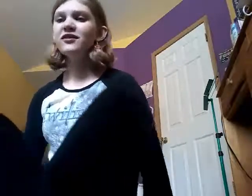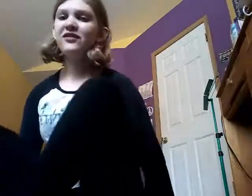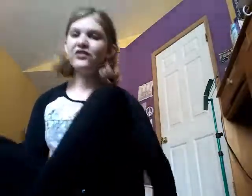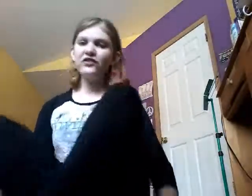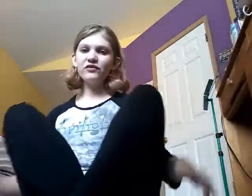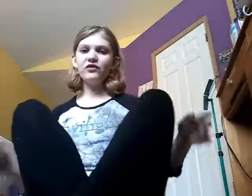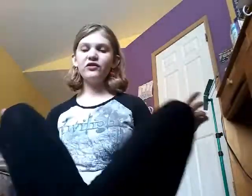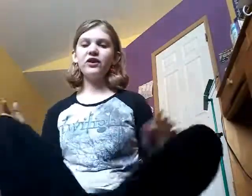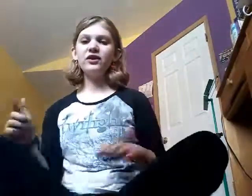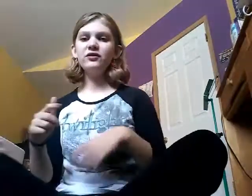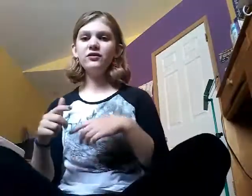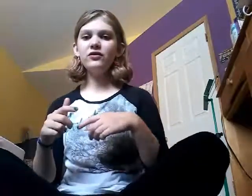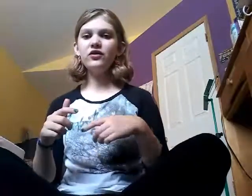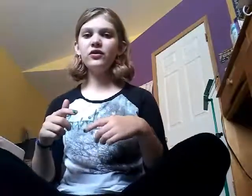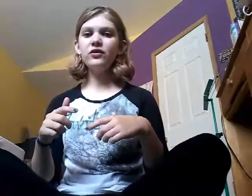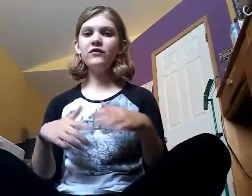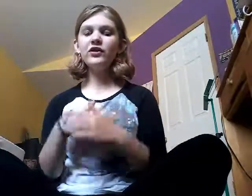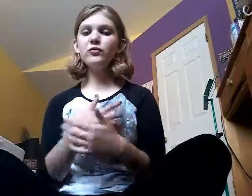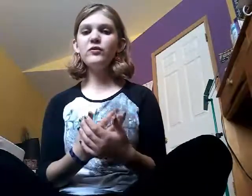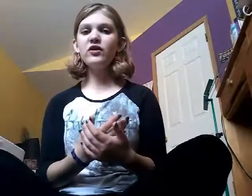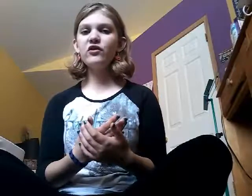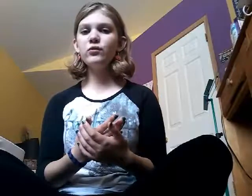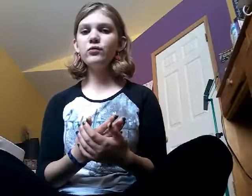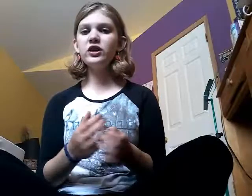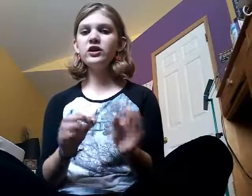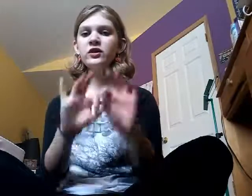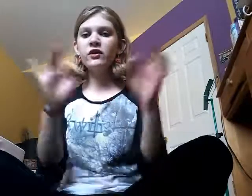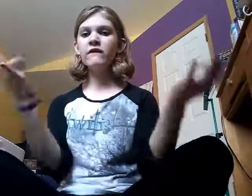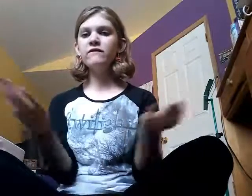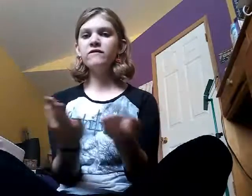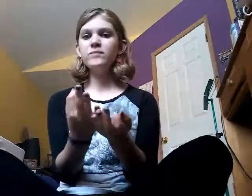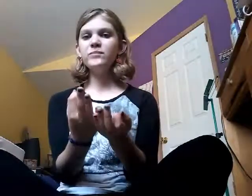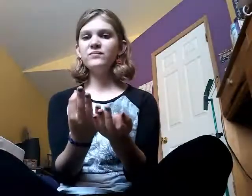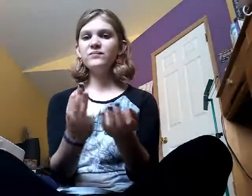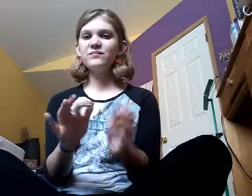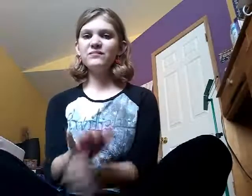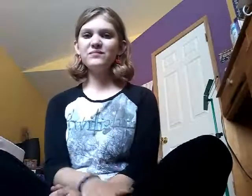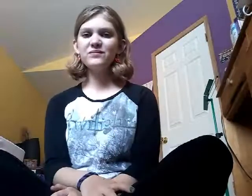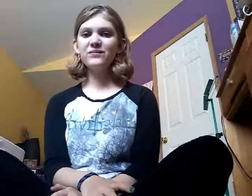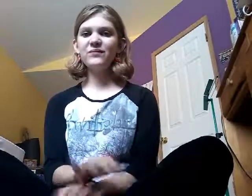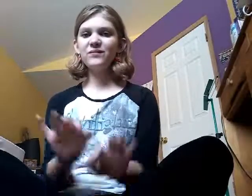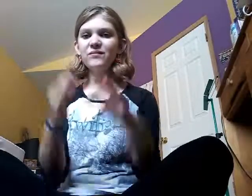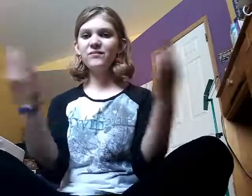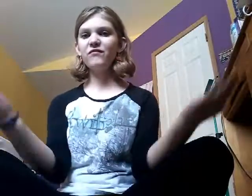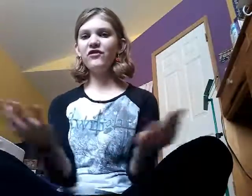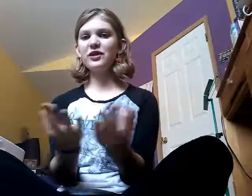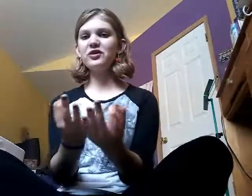That's the sign for sign. So, if you guys remember the last one we did family.